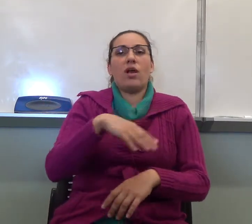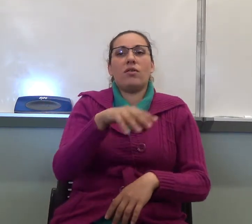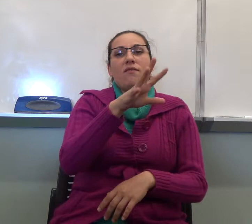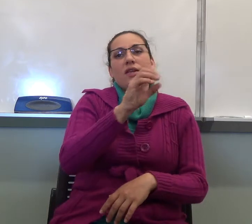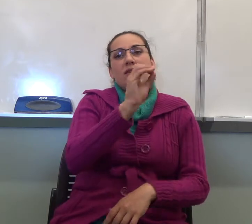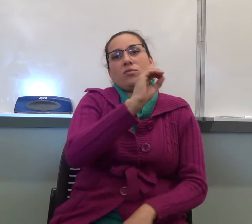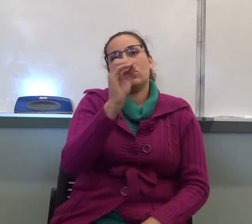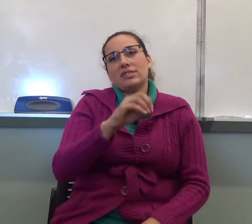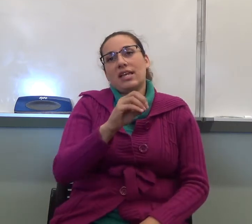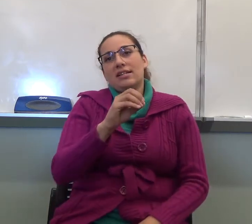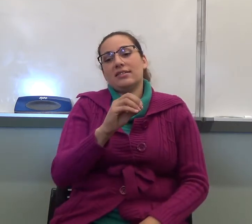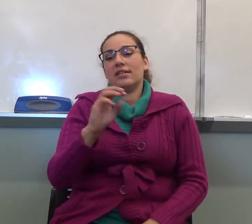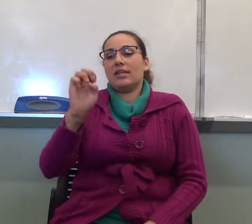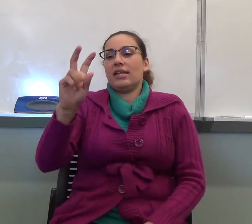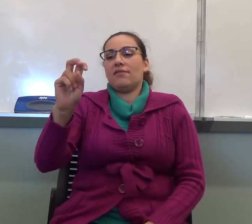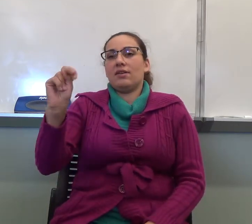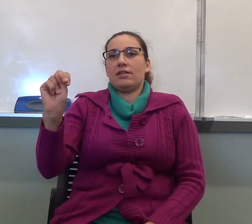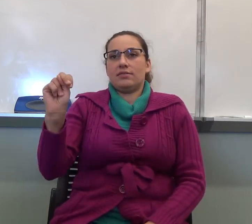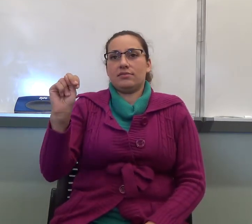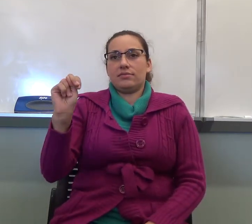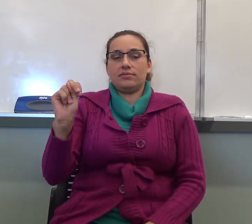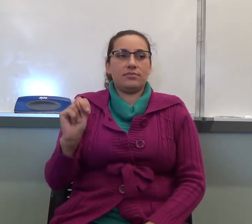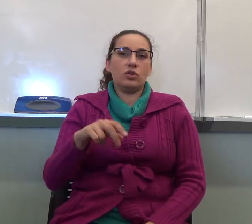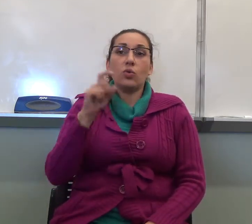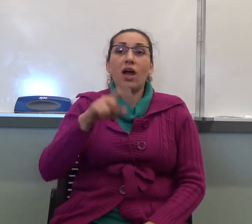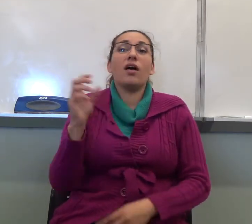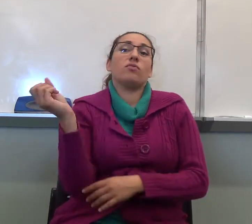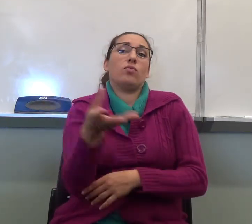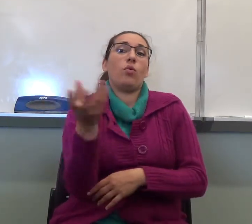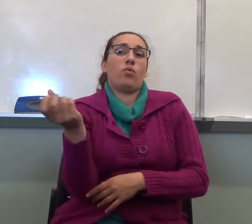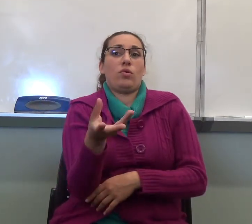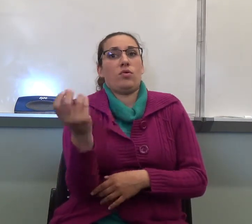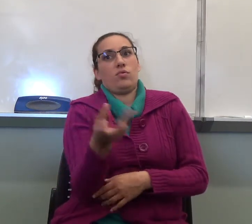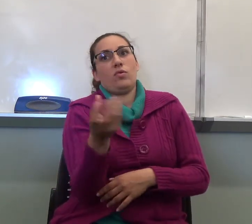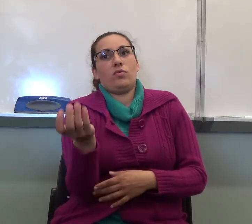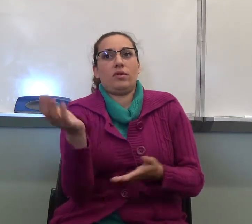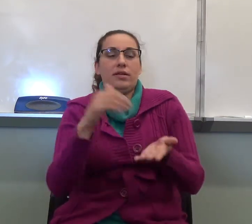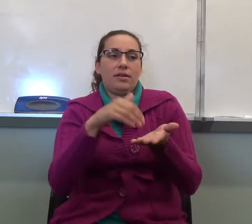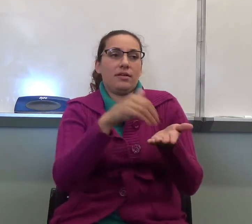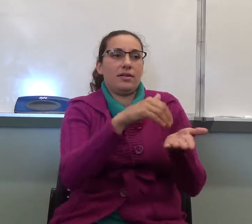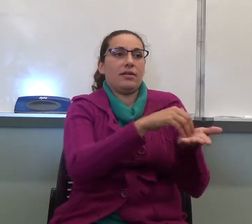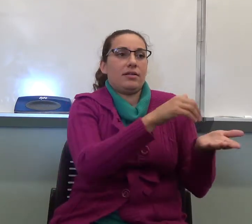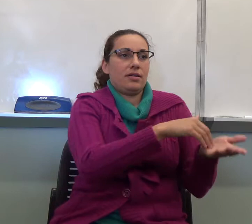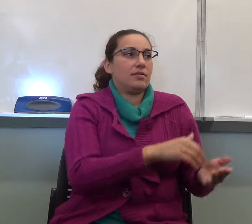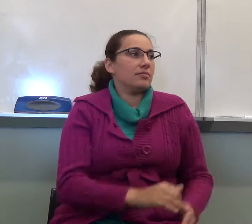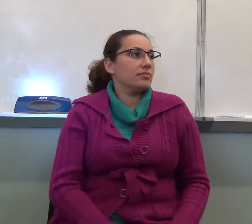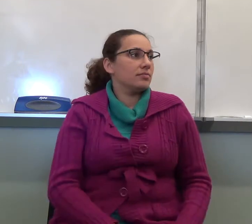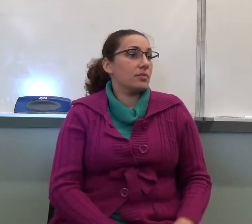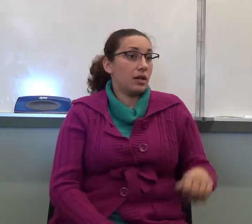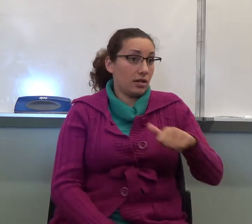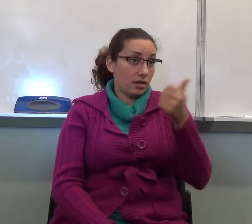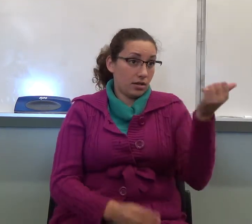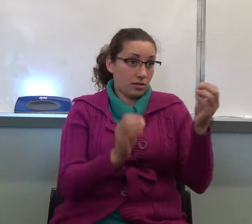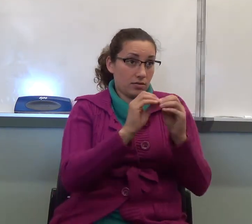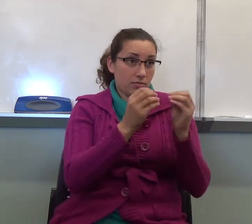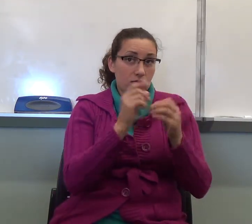It's not going to be a small number. Anything else? The one with the 2 dots. The 2 dot. And